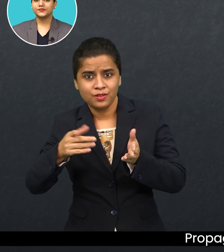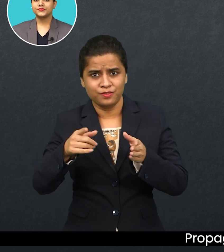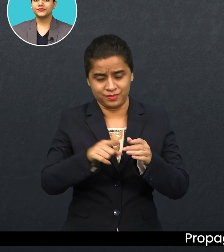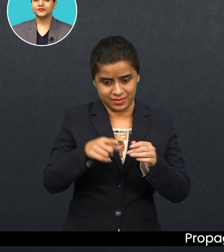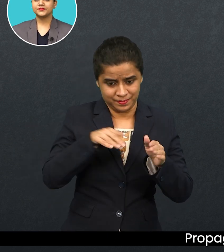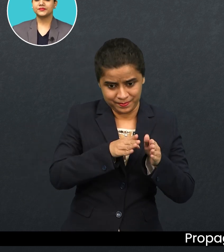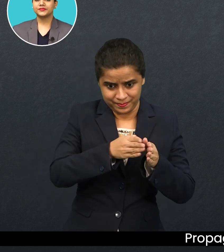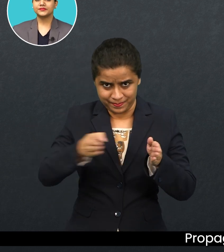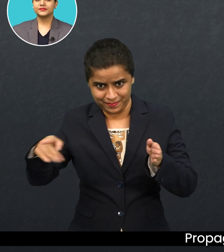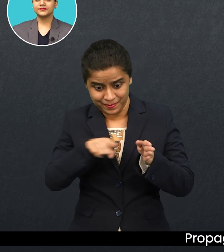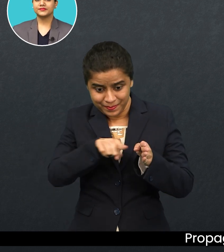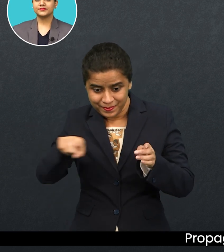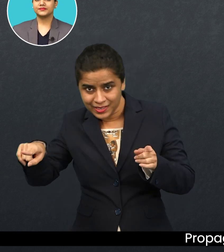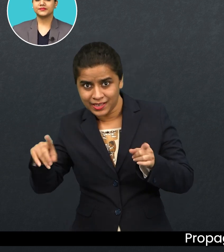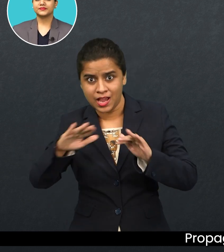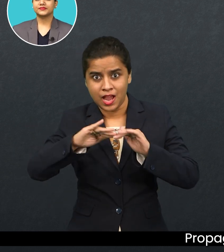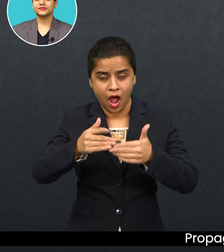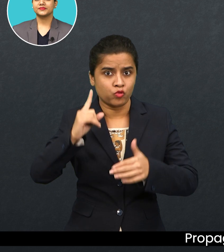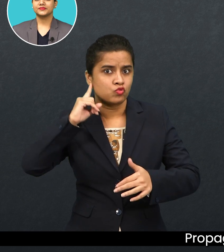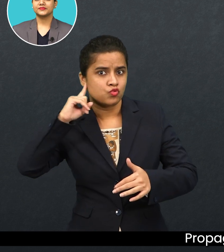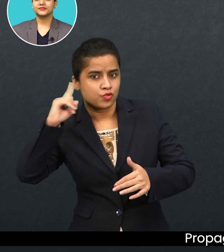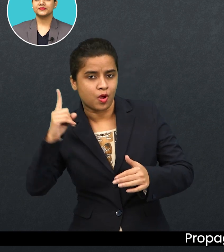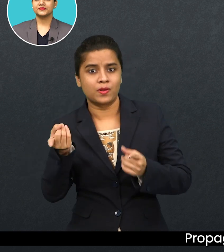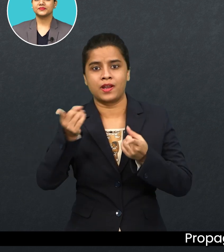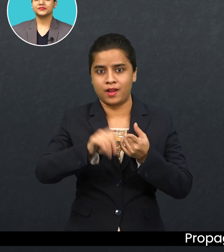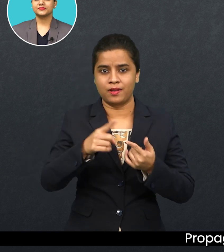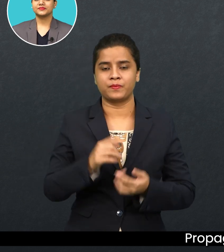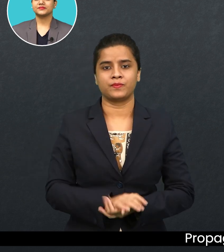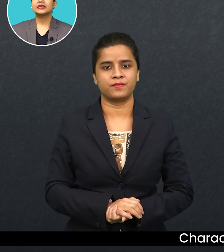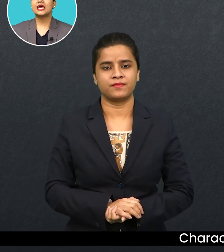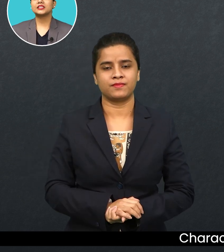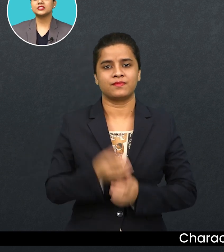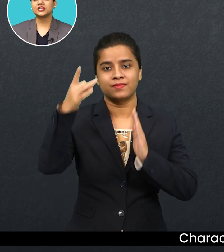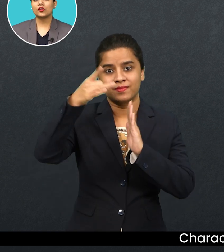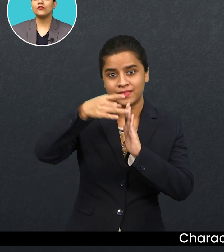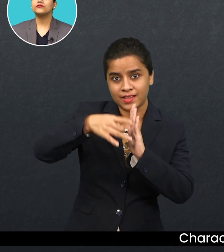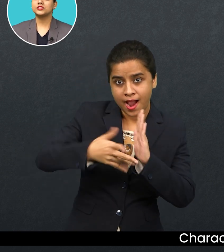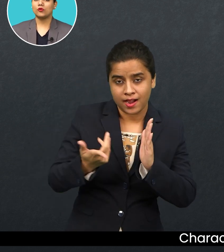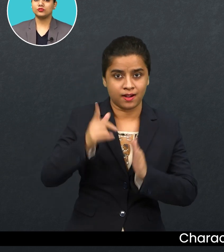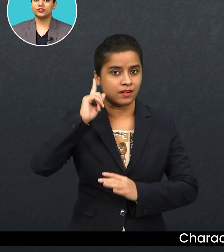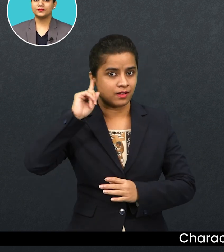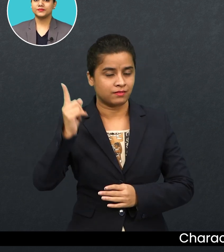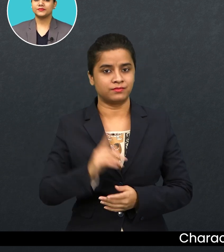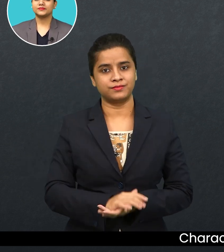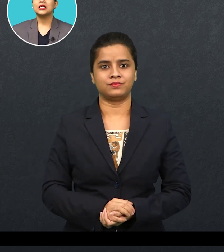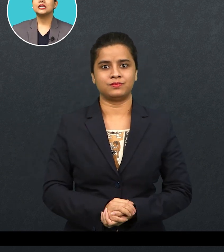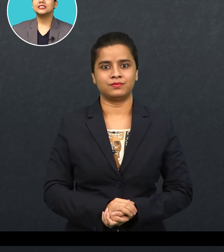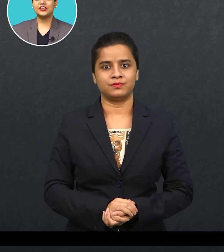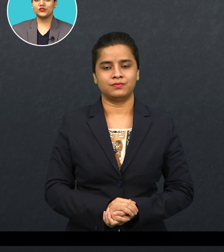characteristic of sound.